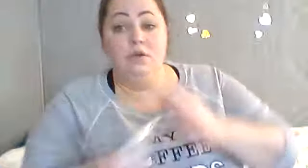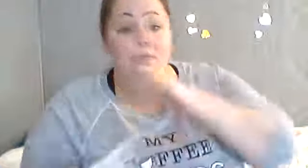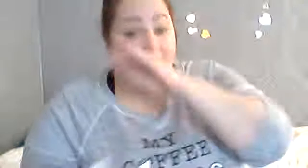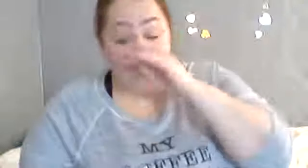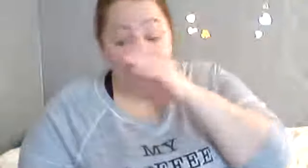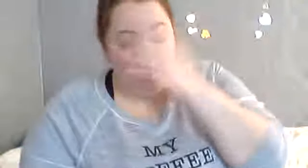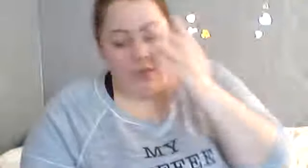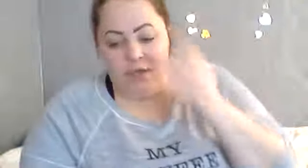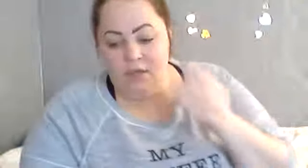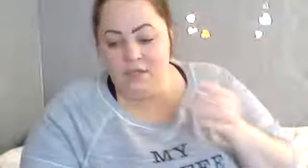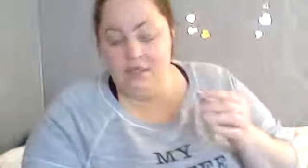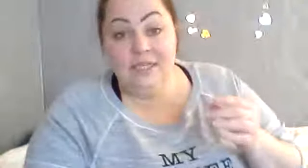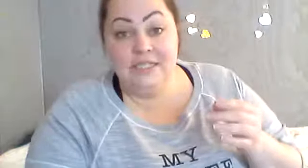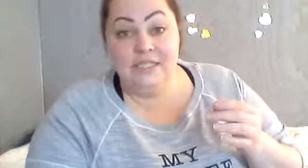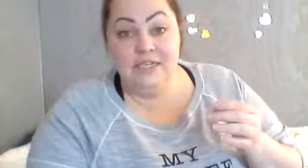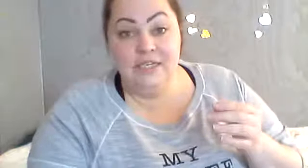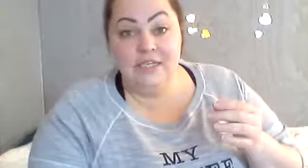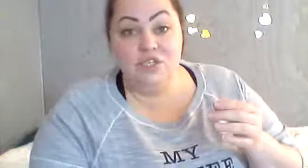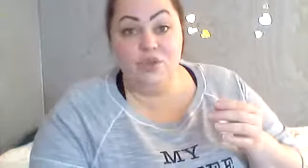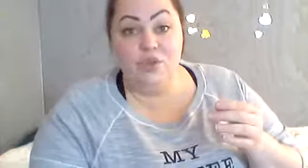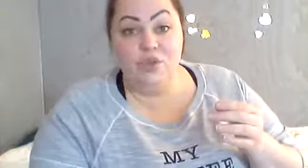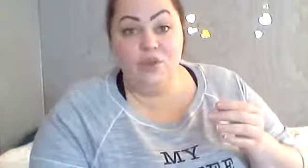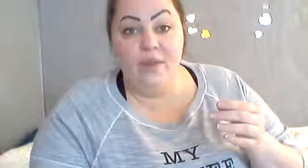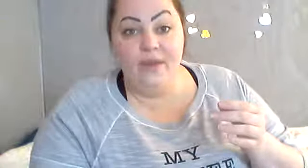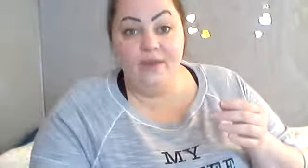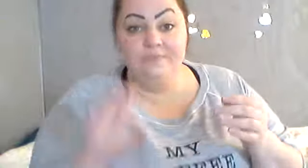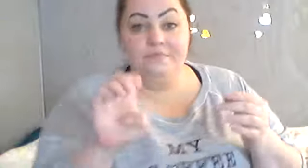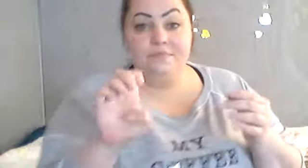So the first one on the list is earthquake.